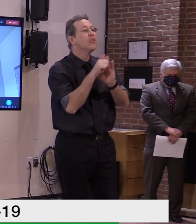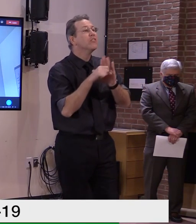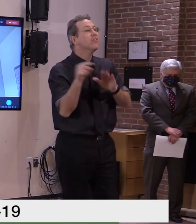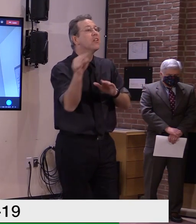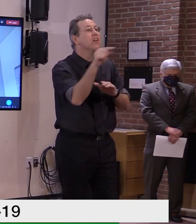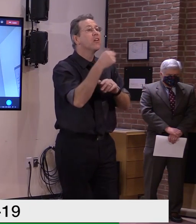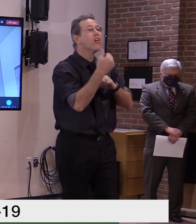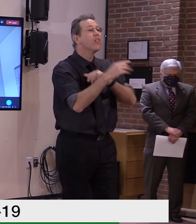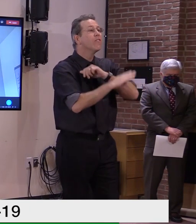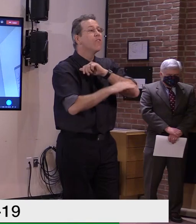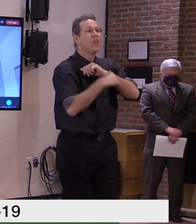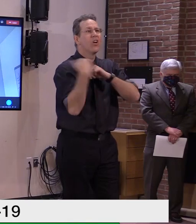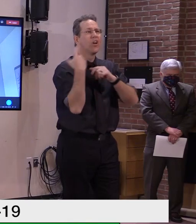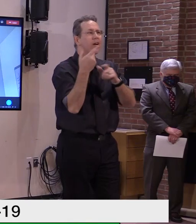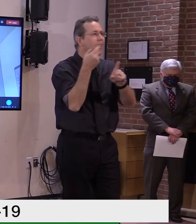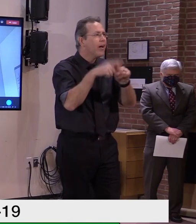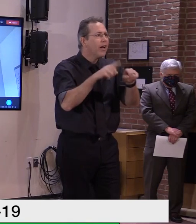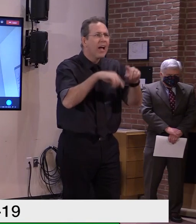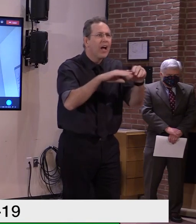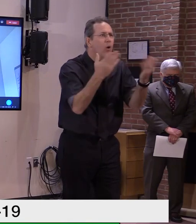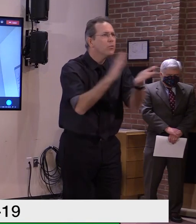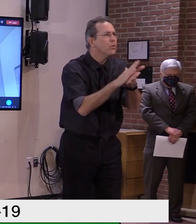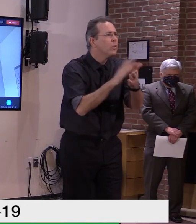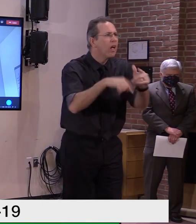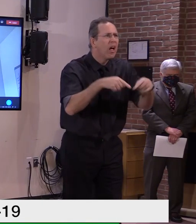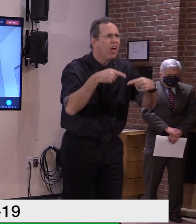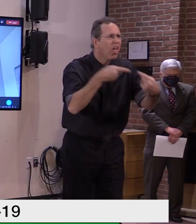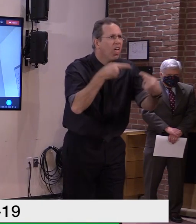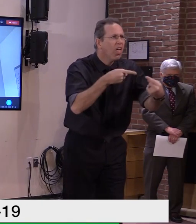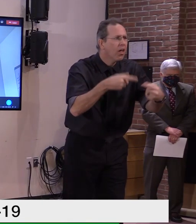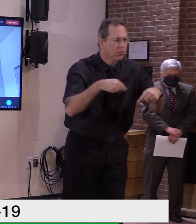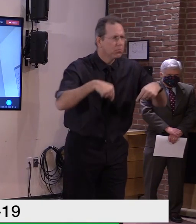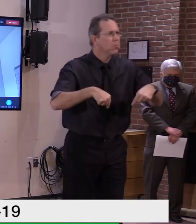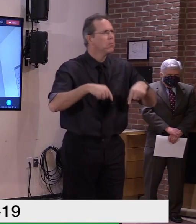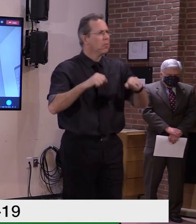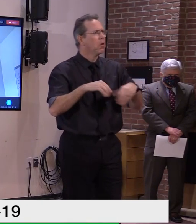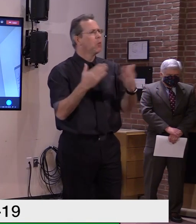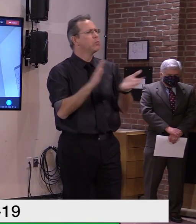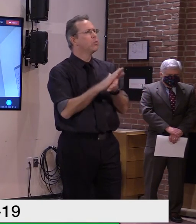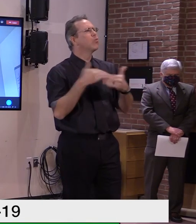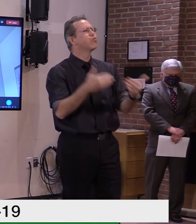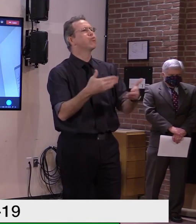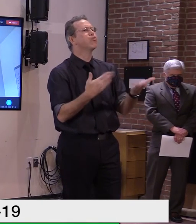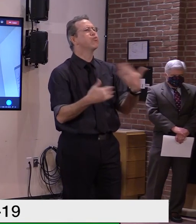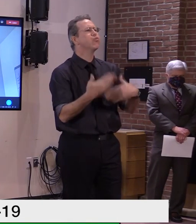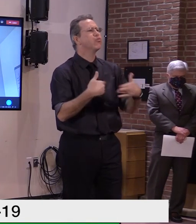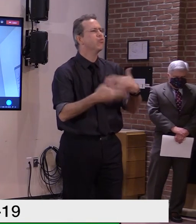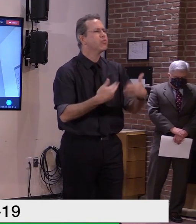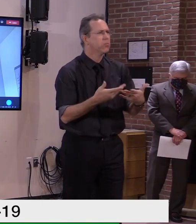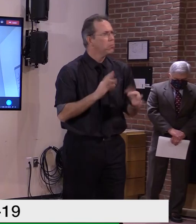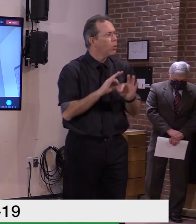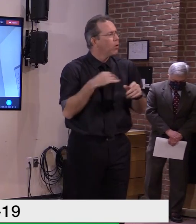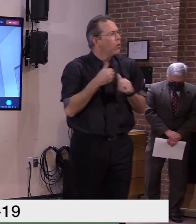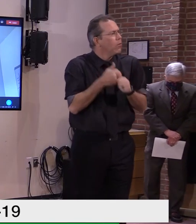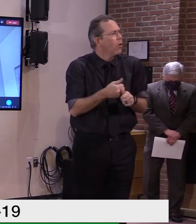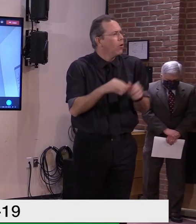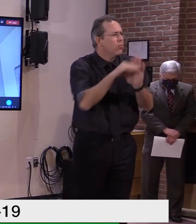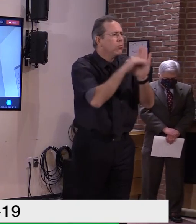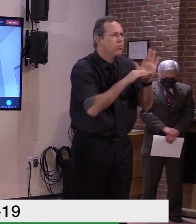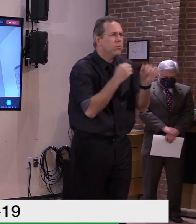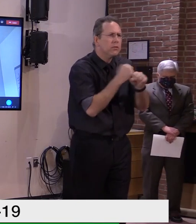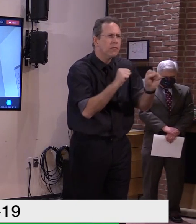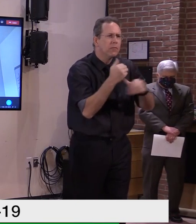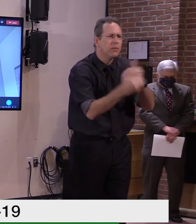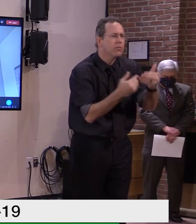school staff worked incredibly hard to implement the necessary mitigation strategies to ensure the safety of our schools. The success of